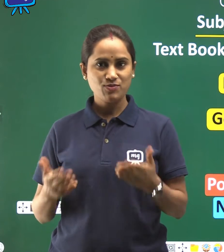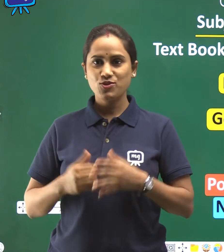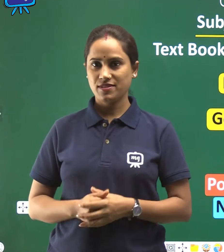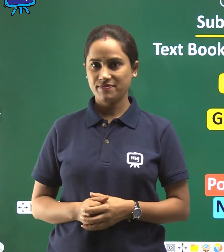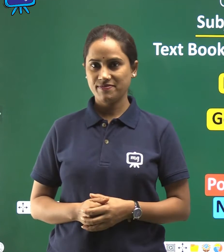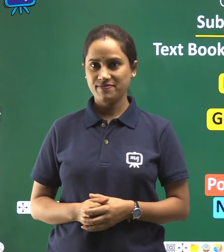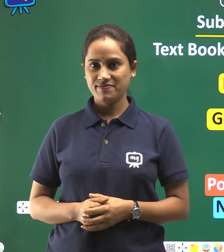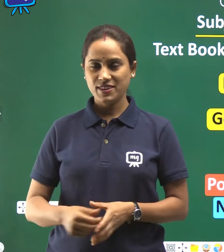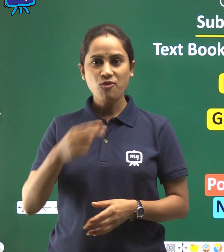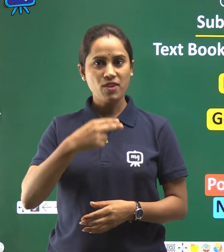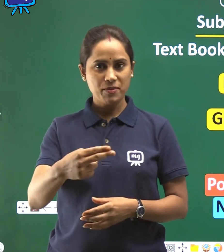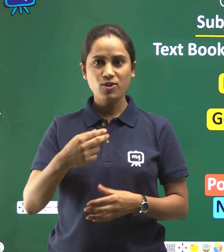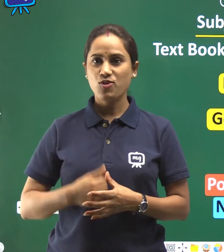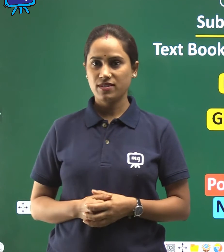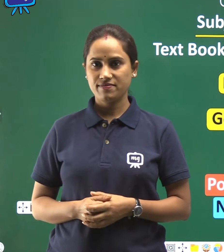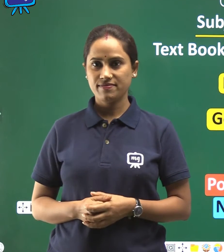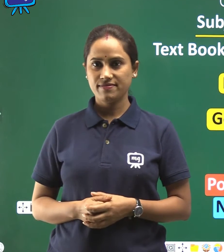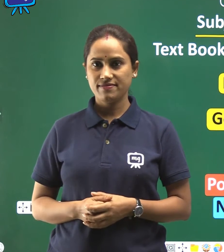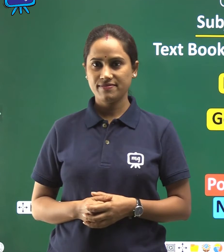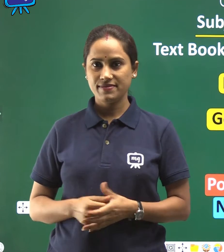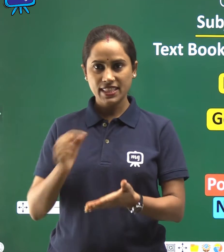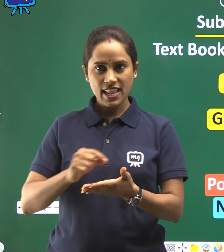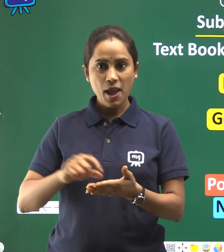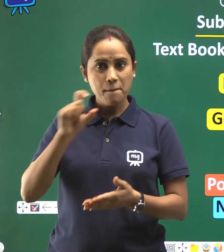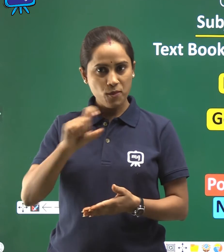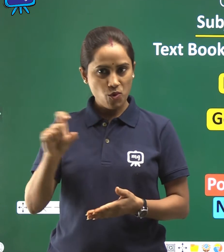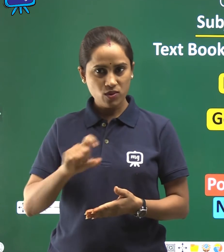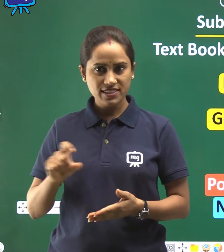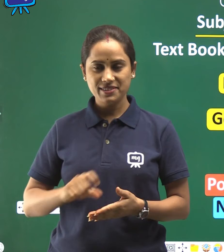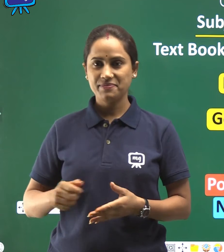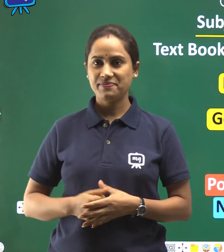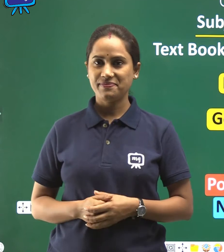Textbook, Flamingo, Prose,